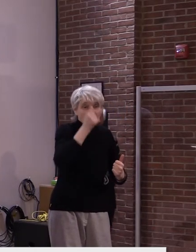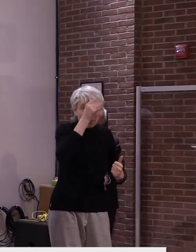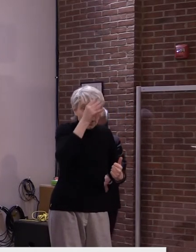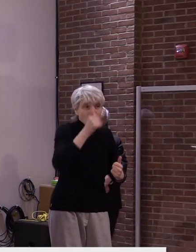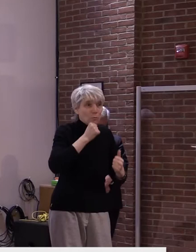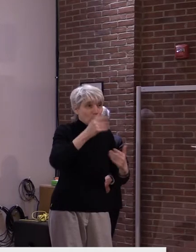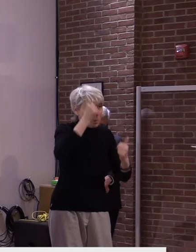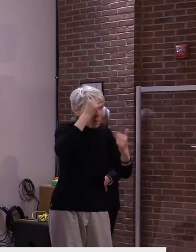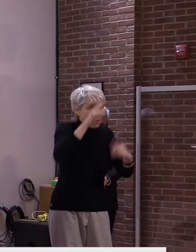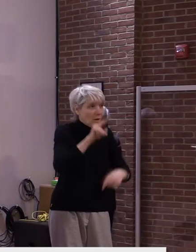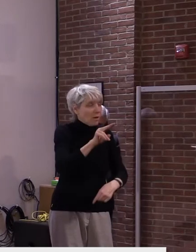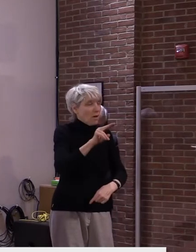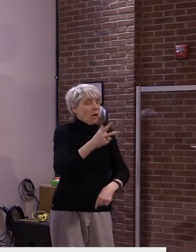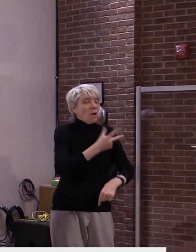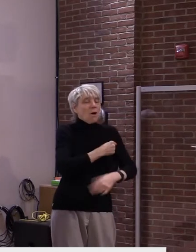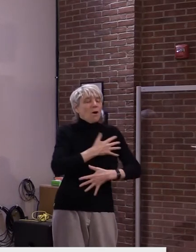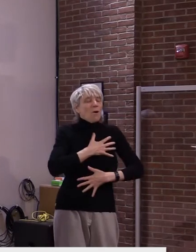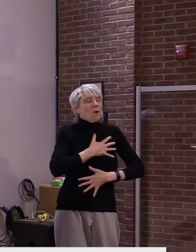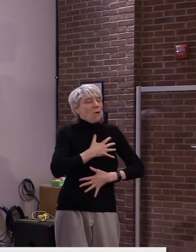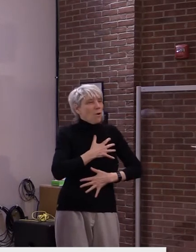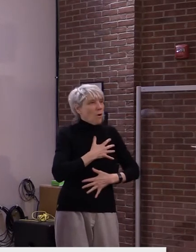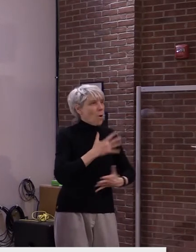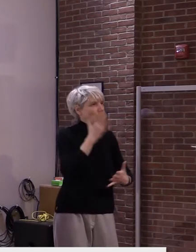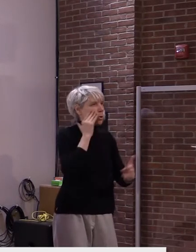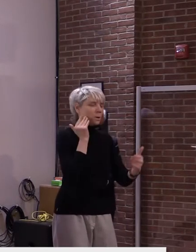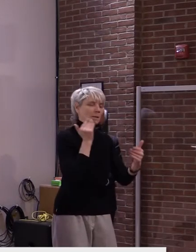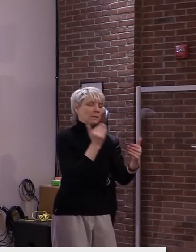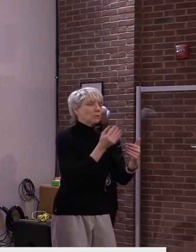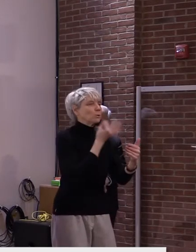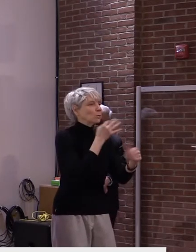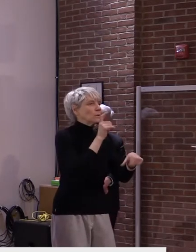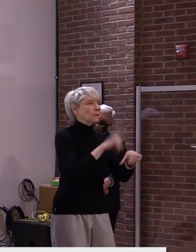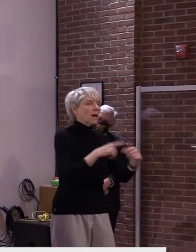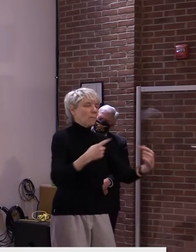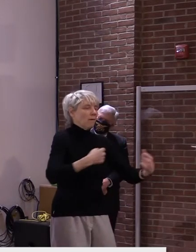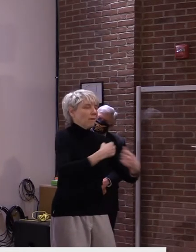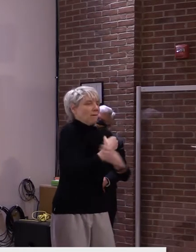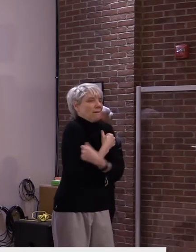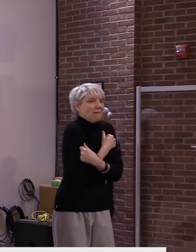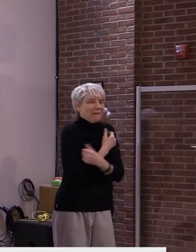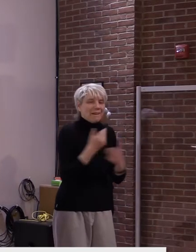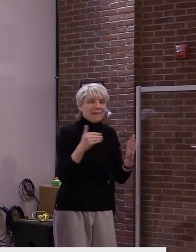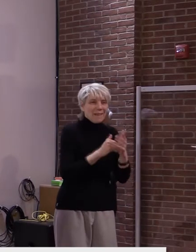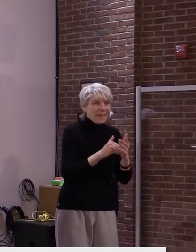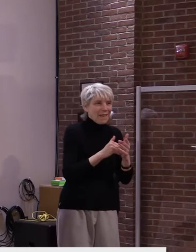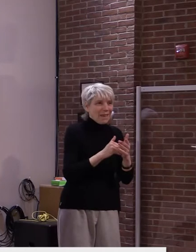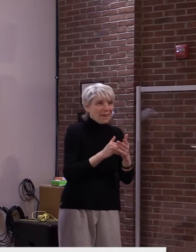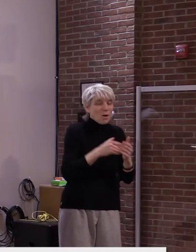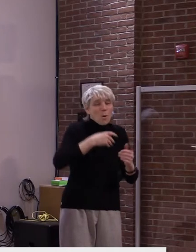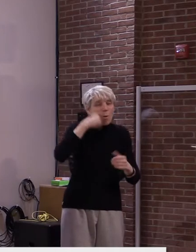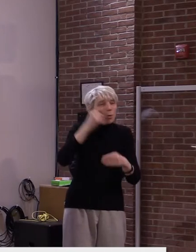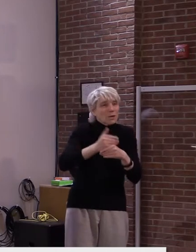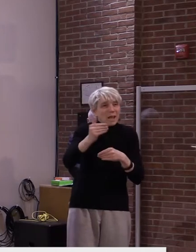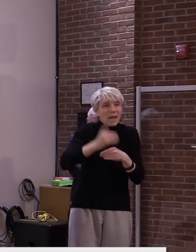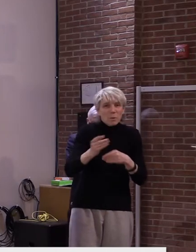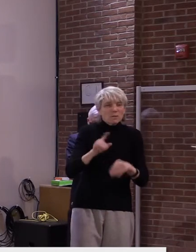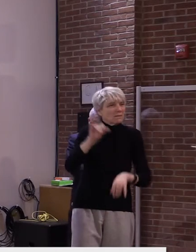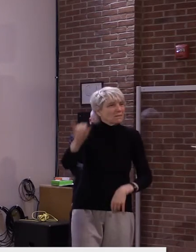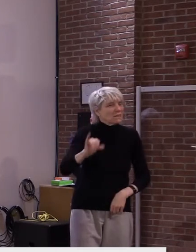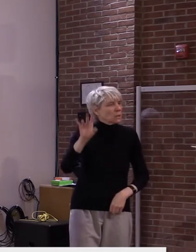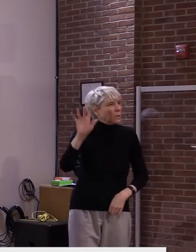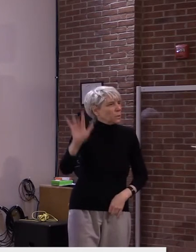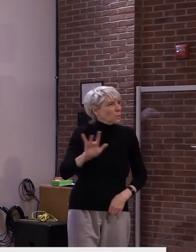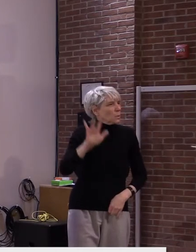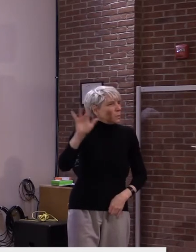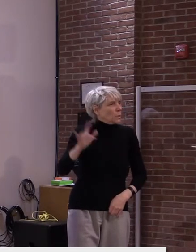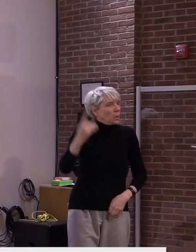we are much closer to hugging, of our older neighbors who will no longer feel isolated in their homes, and of our friends